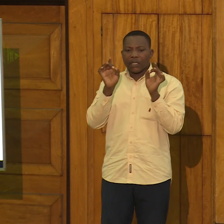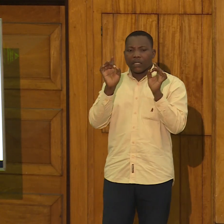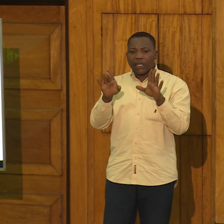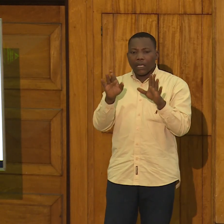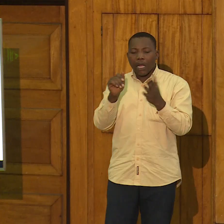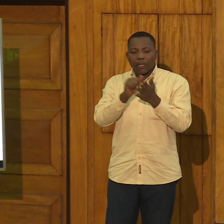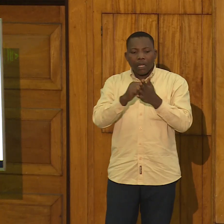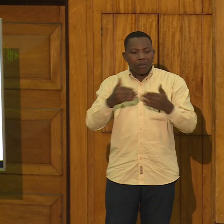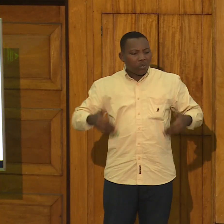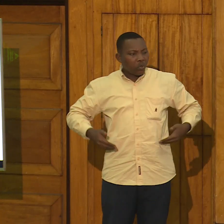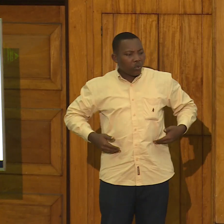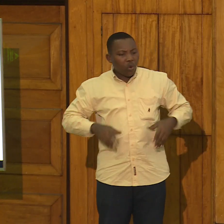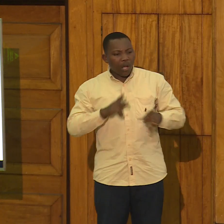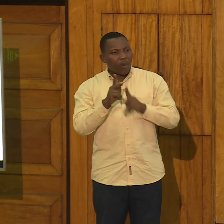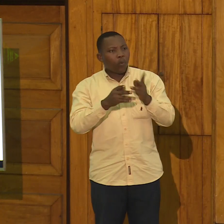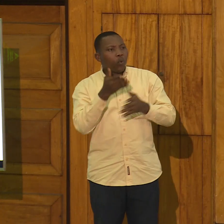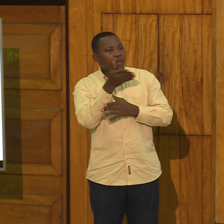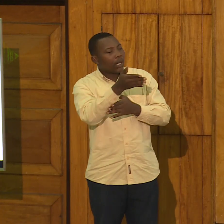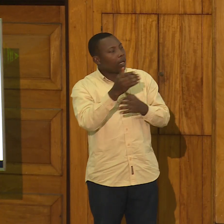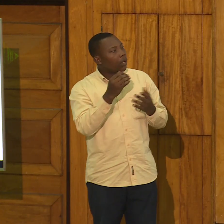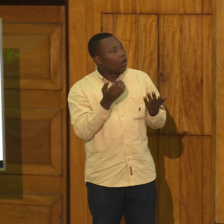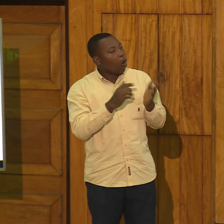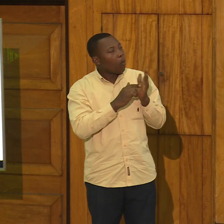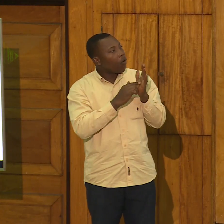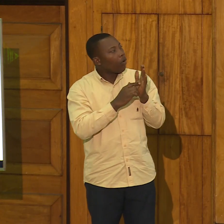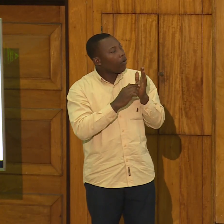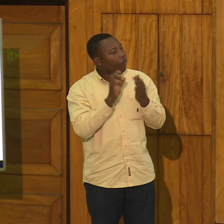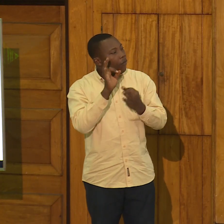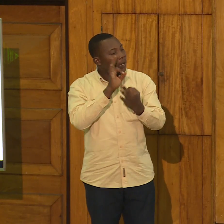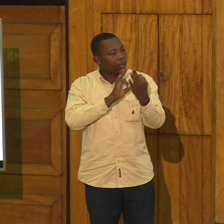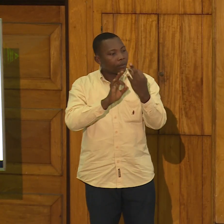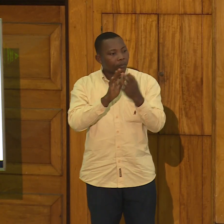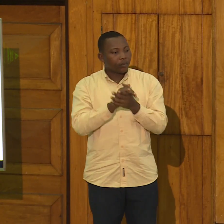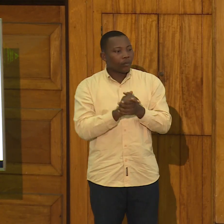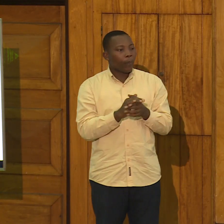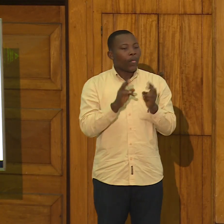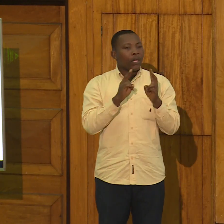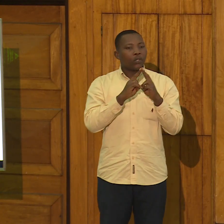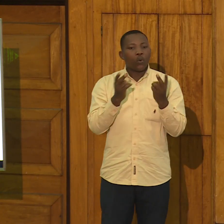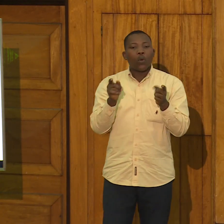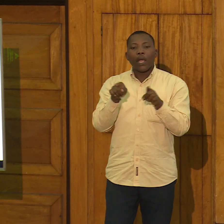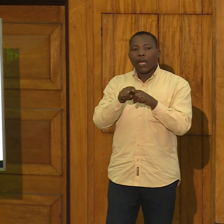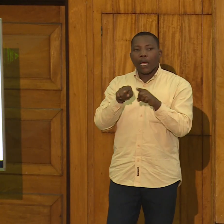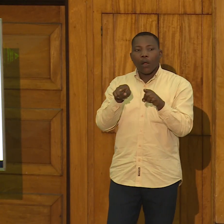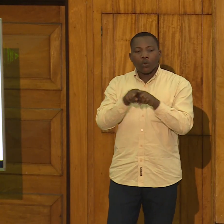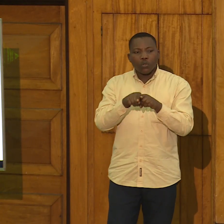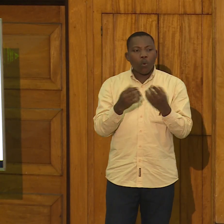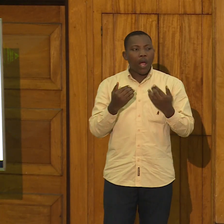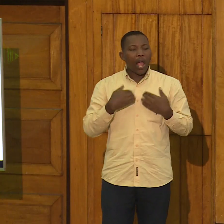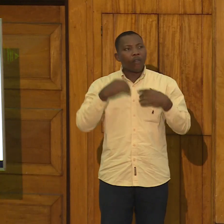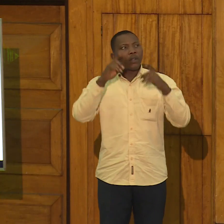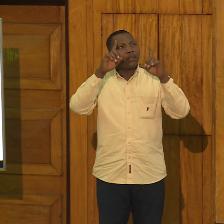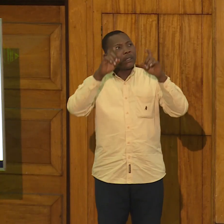then as an entry point. But also at entry point, there is also testing. All of them,